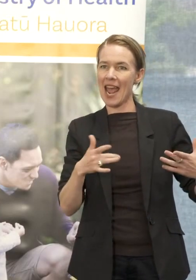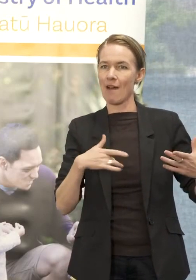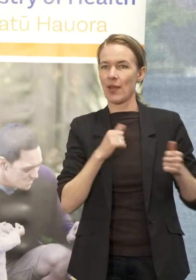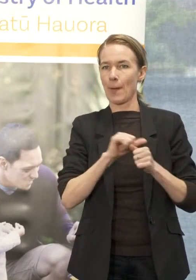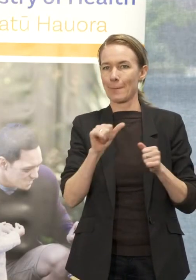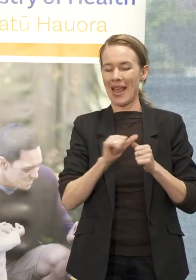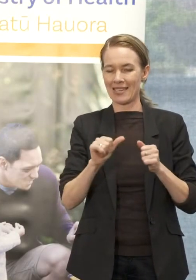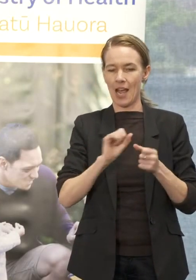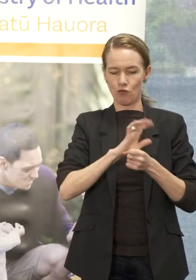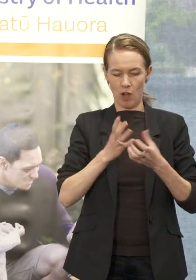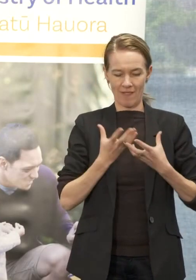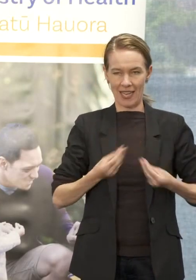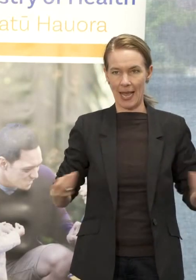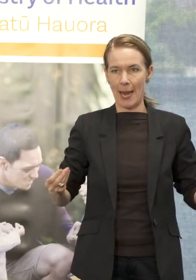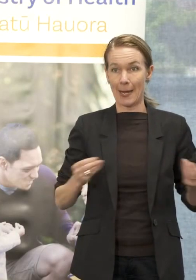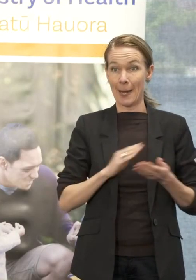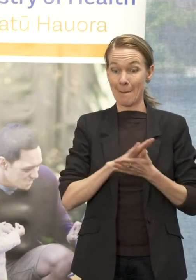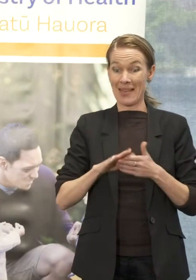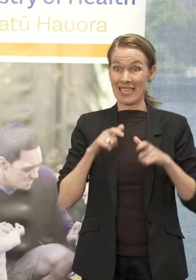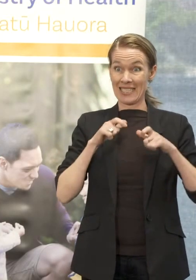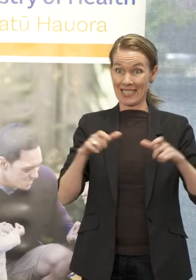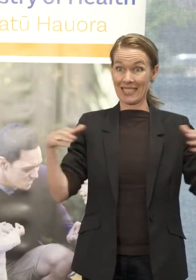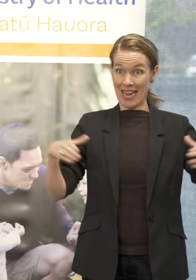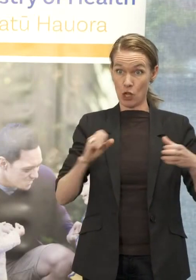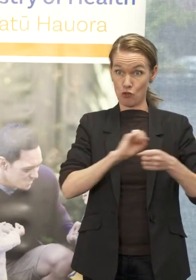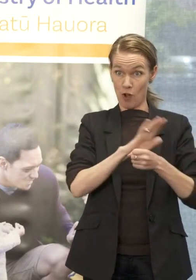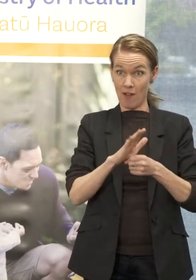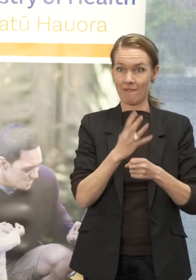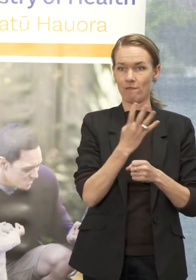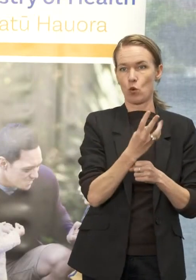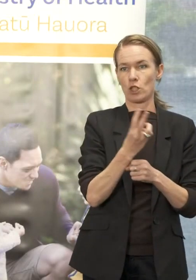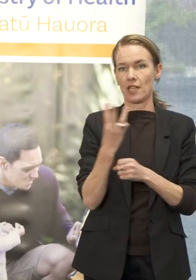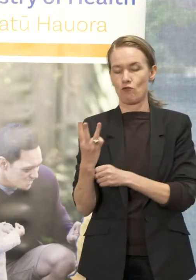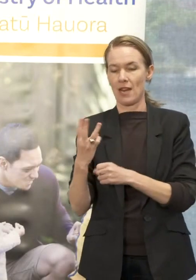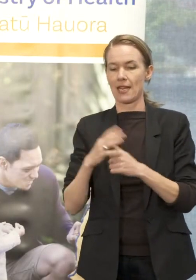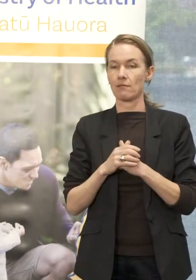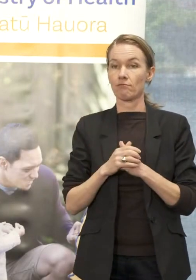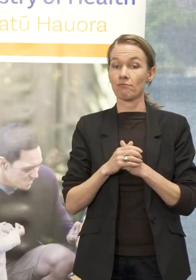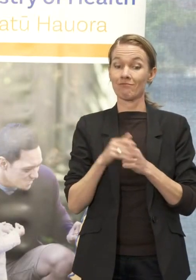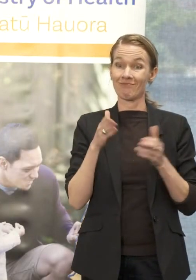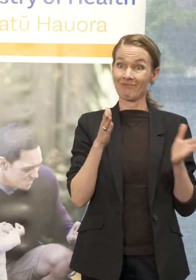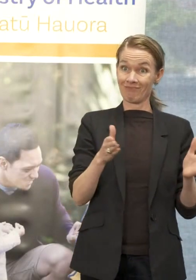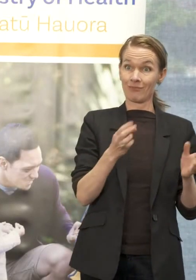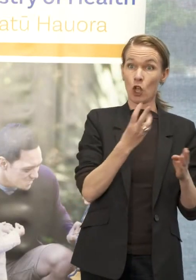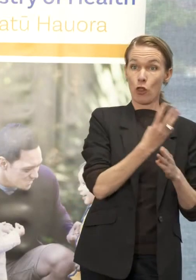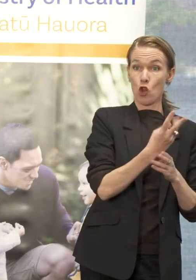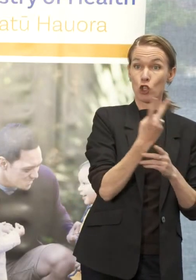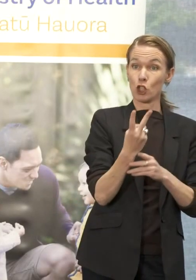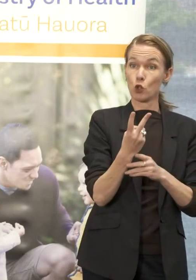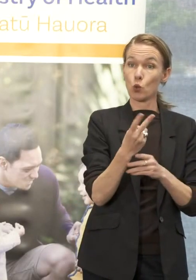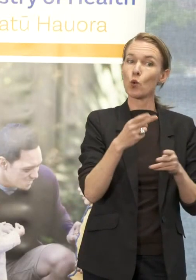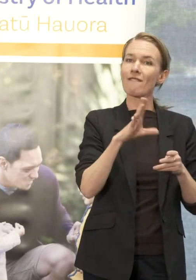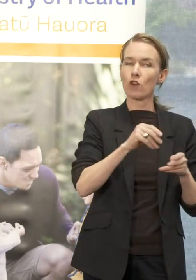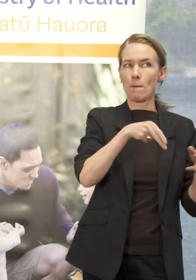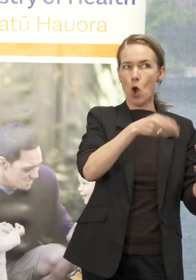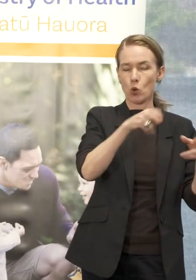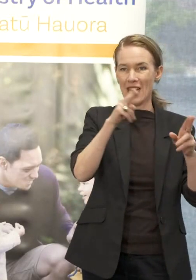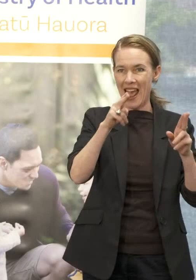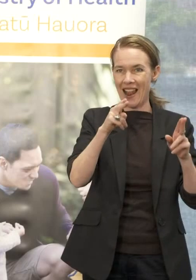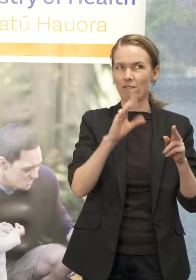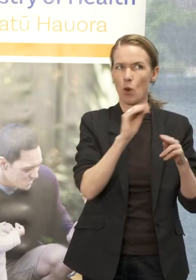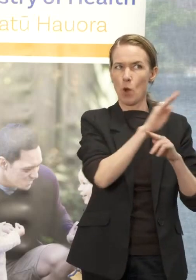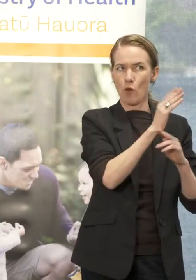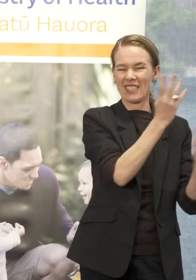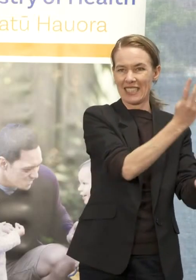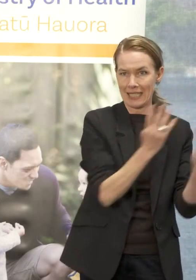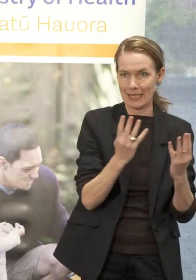cases to 43. Of those, 32 are imported cases in MIQ facilities and 11